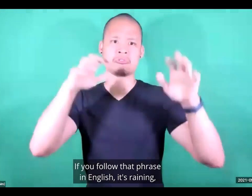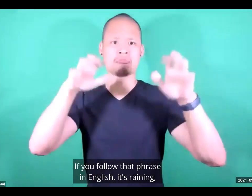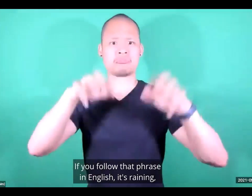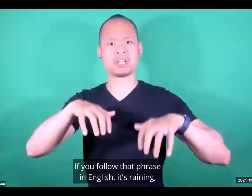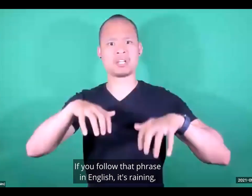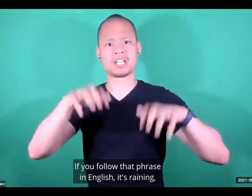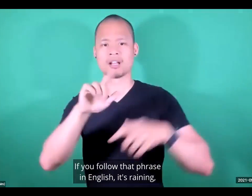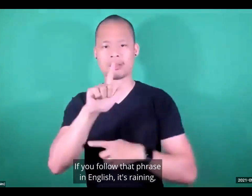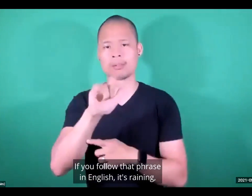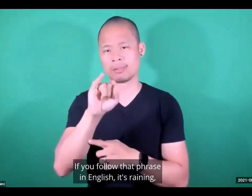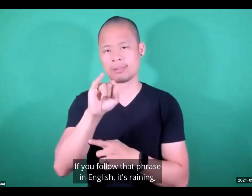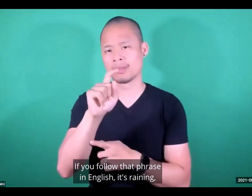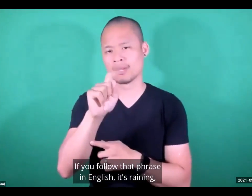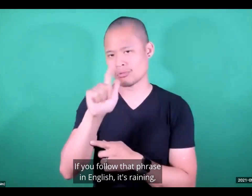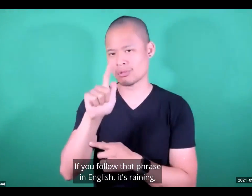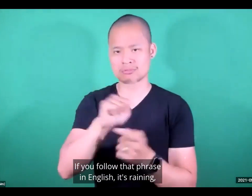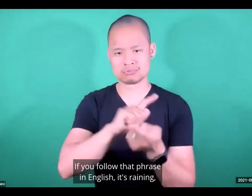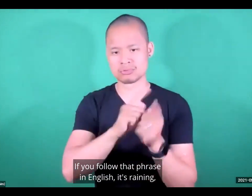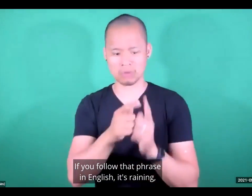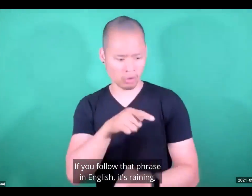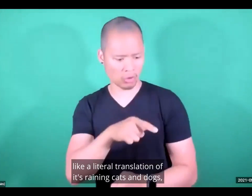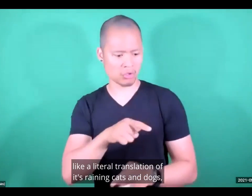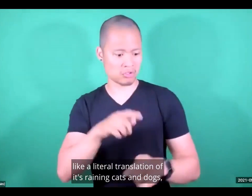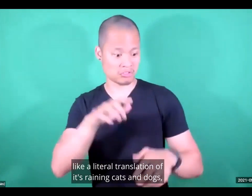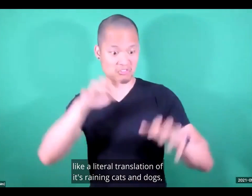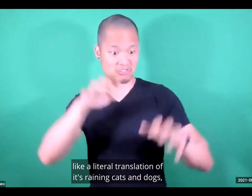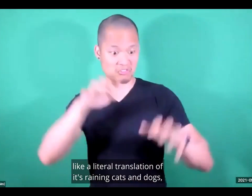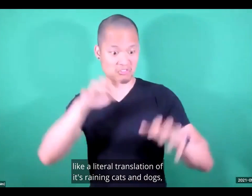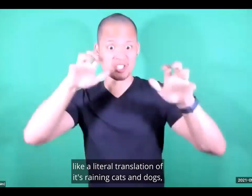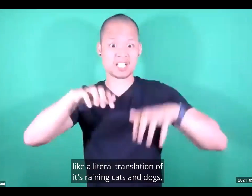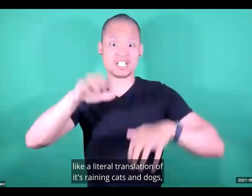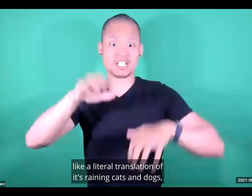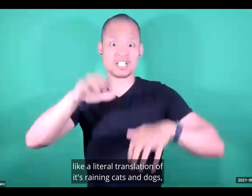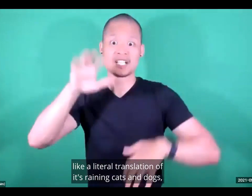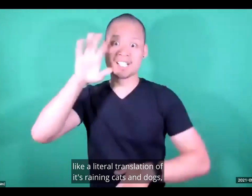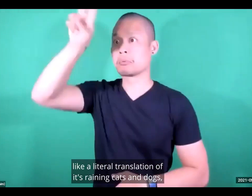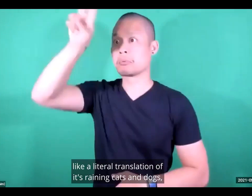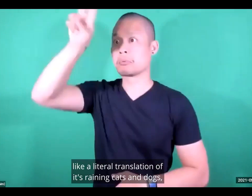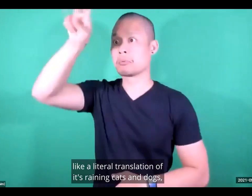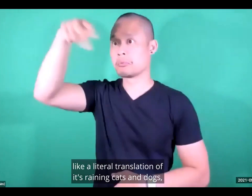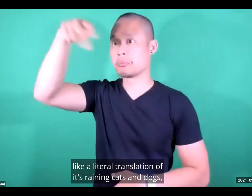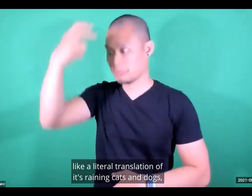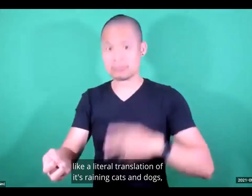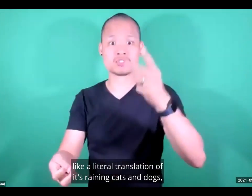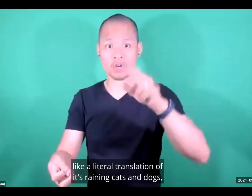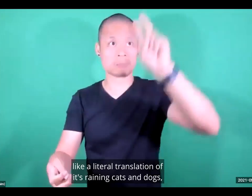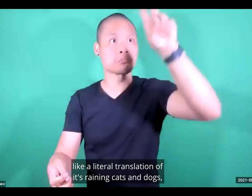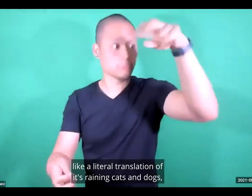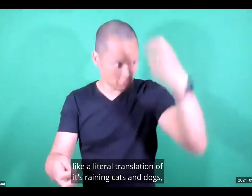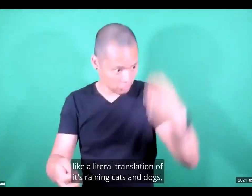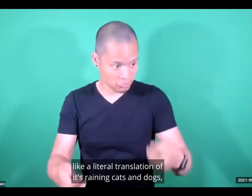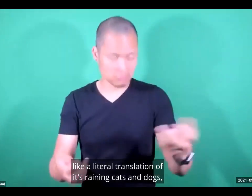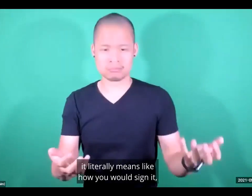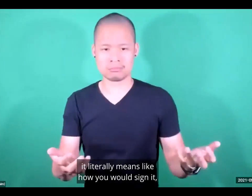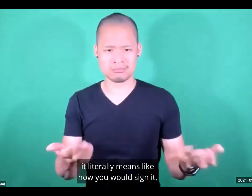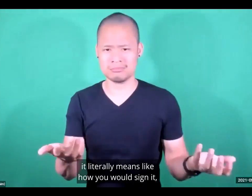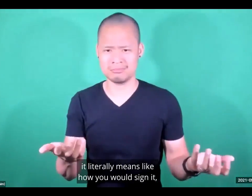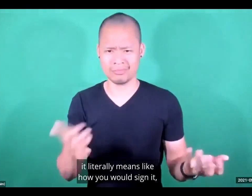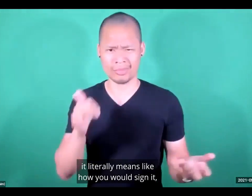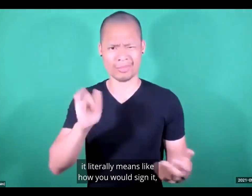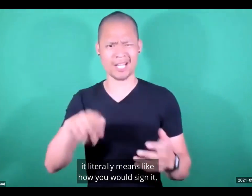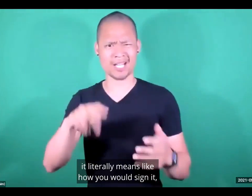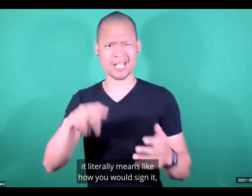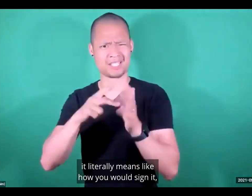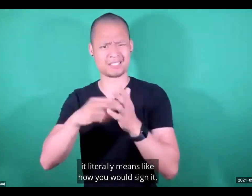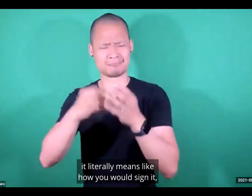If you follow that phrase in English, it's raining, like a literal translation of it, it's raining cats and dogs. It literally